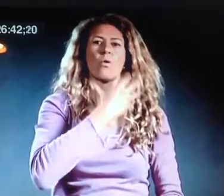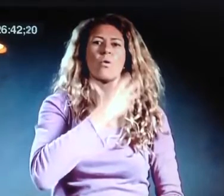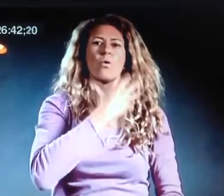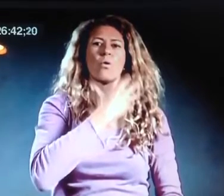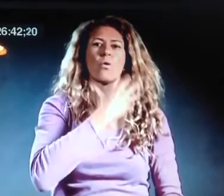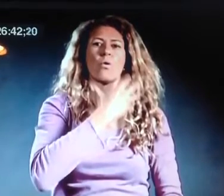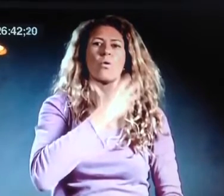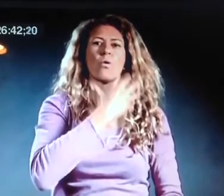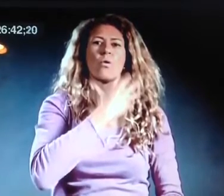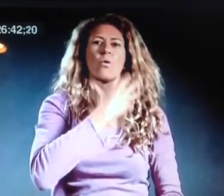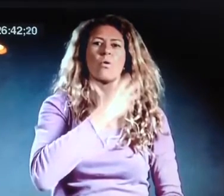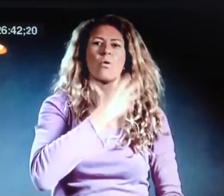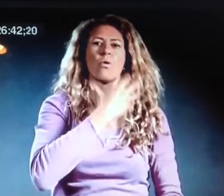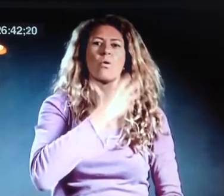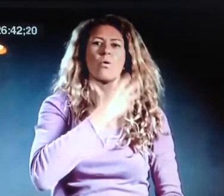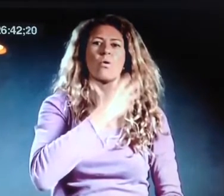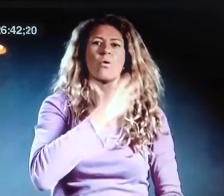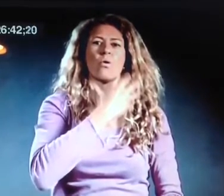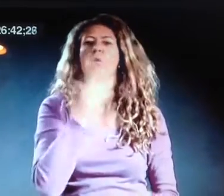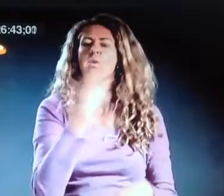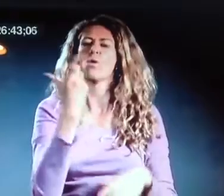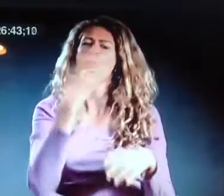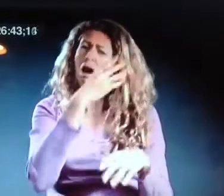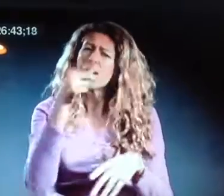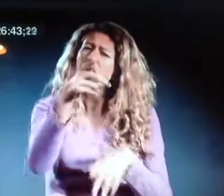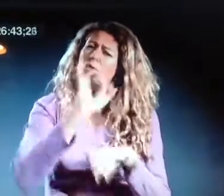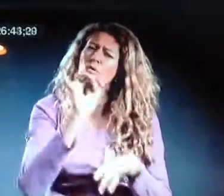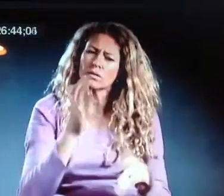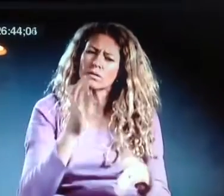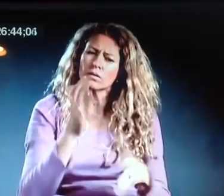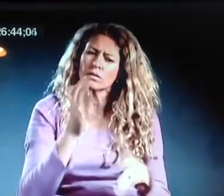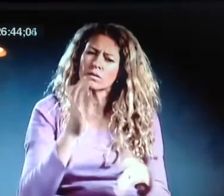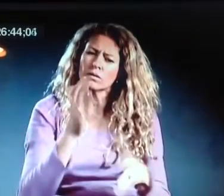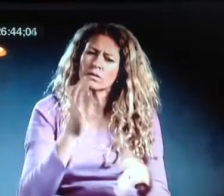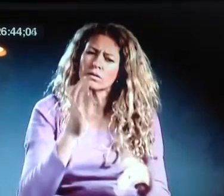it. So it helped the cabbage grow.